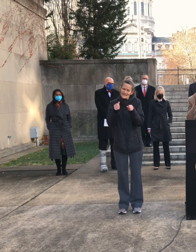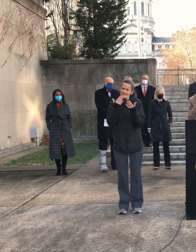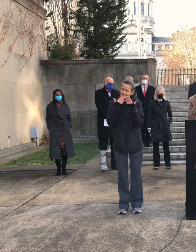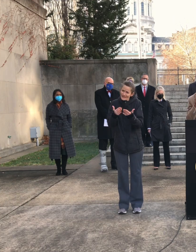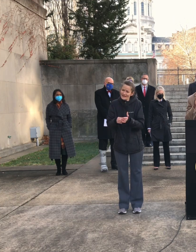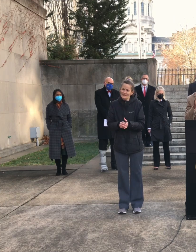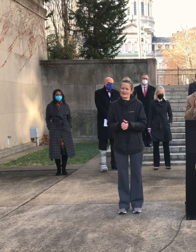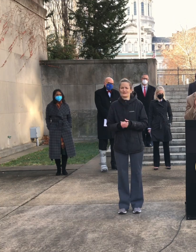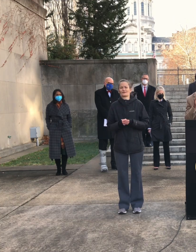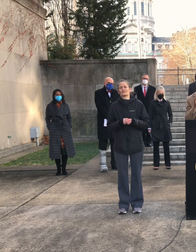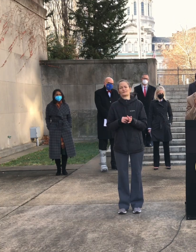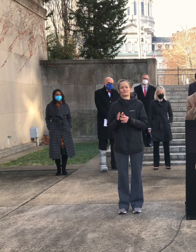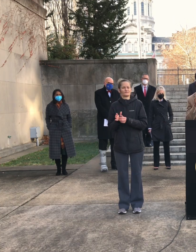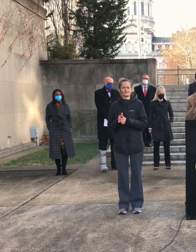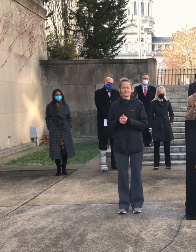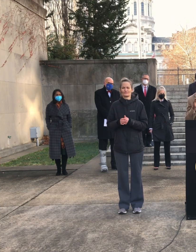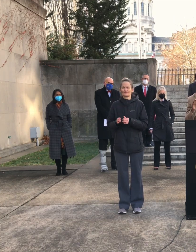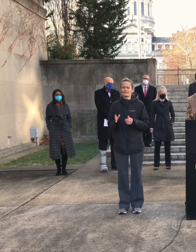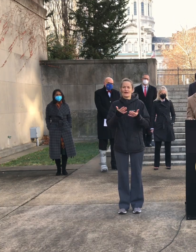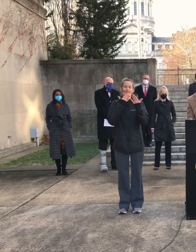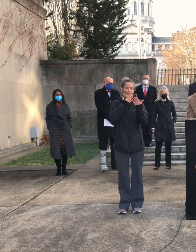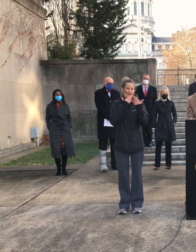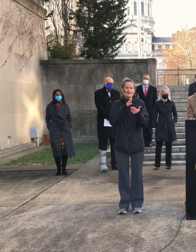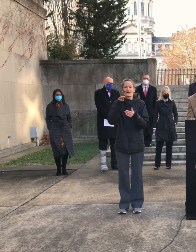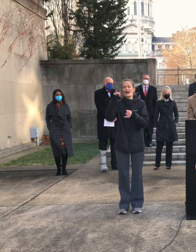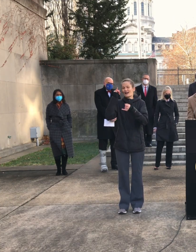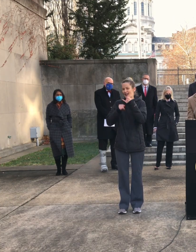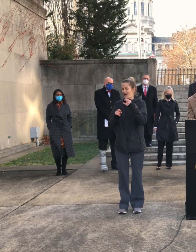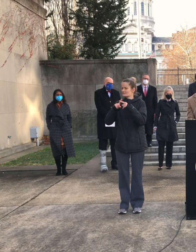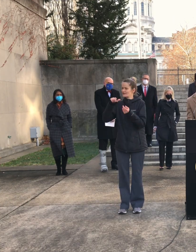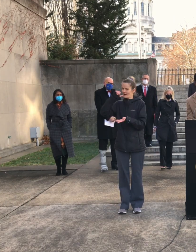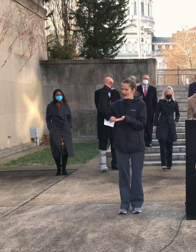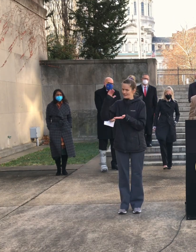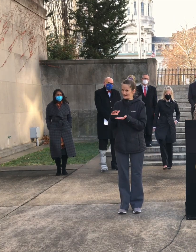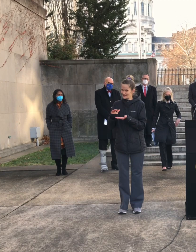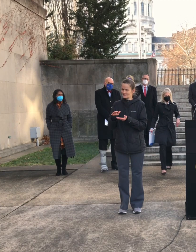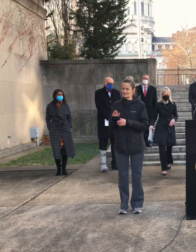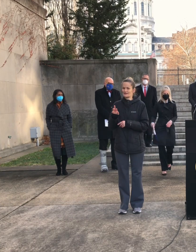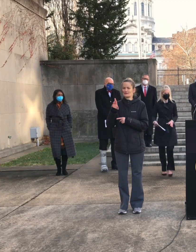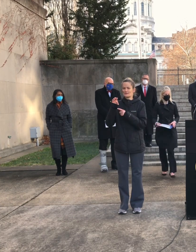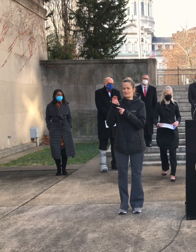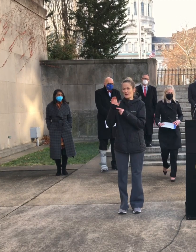Thank you, sir. And last but certainly not least, we'll hear from Rebecca Altman from Lifebridge.